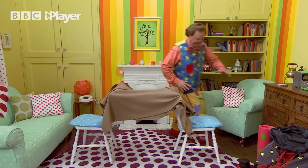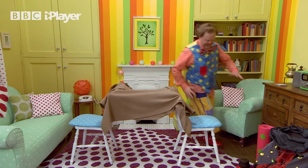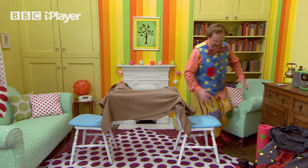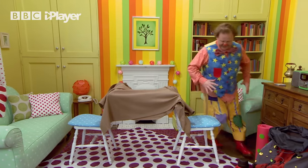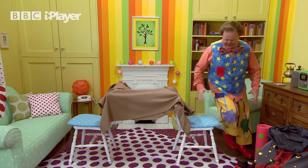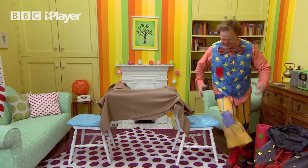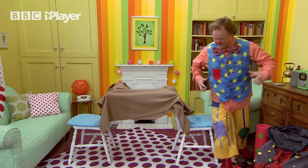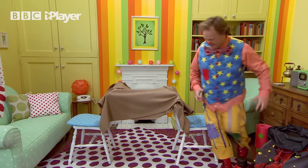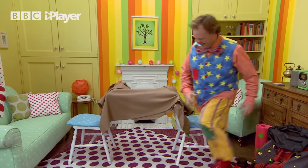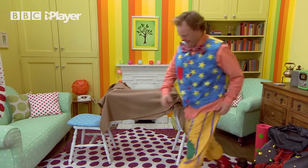we